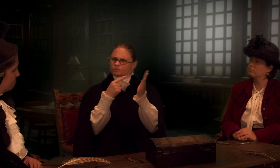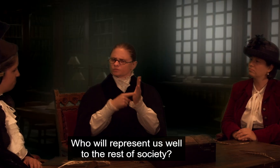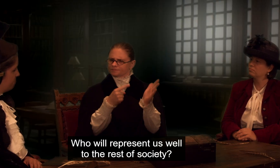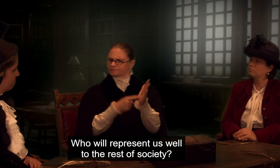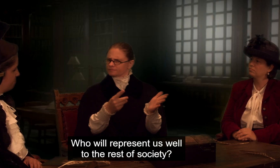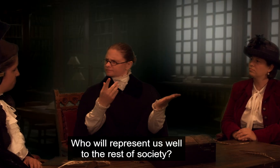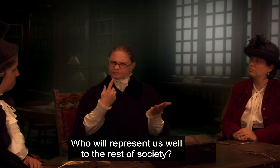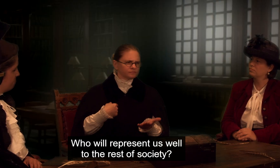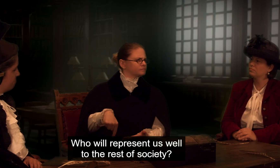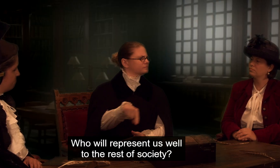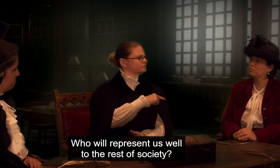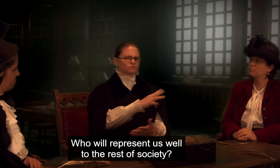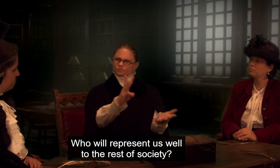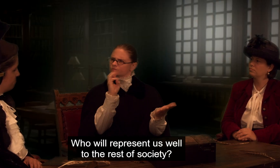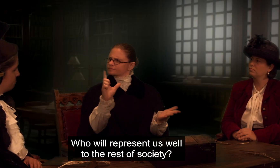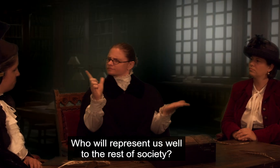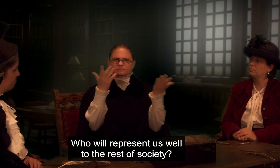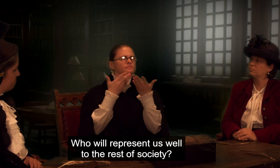Who will represent us well to the rest of society?